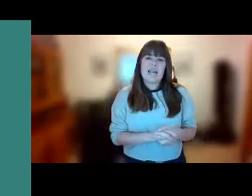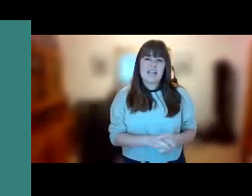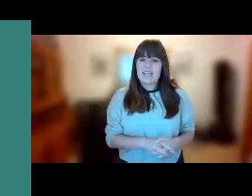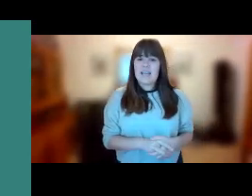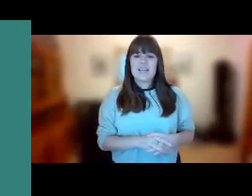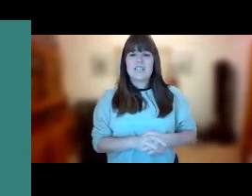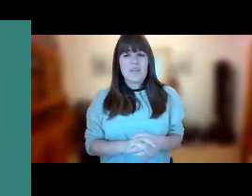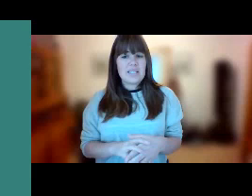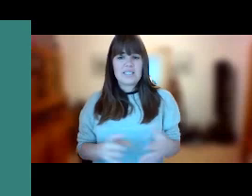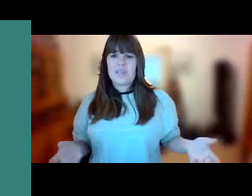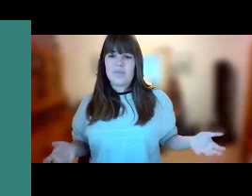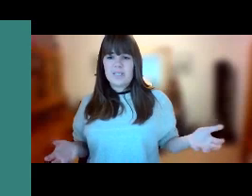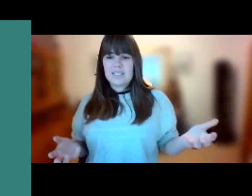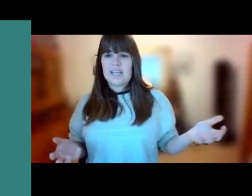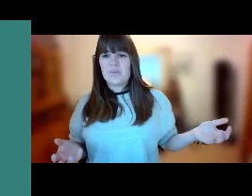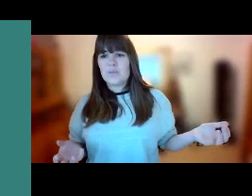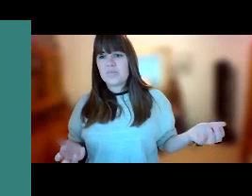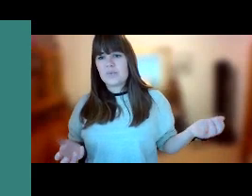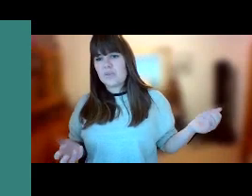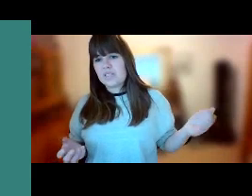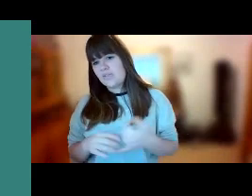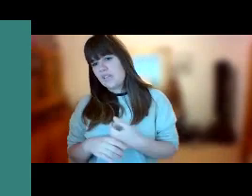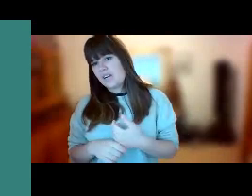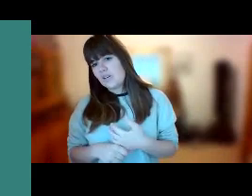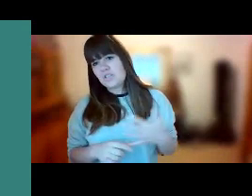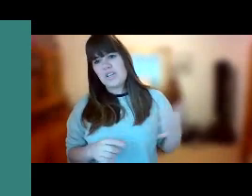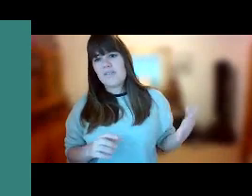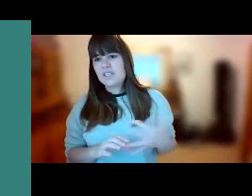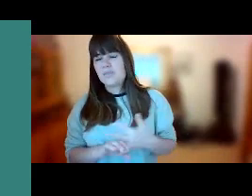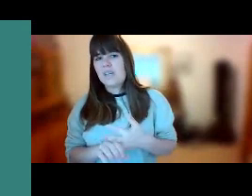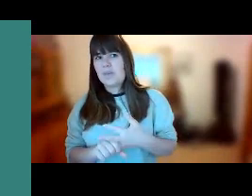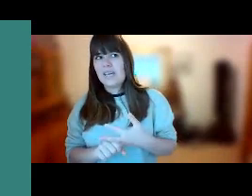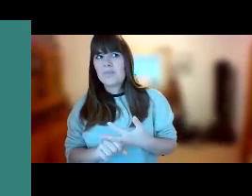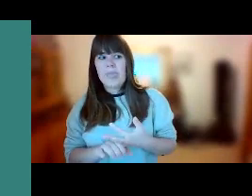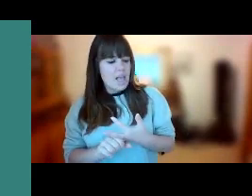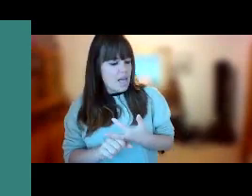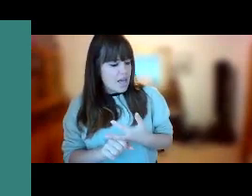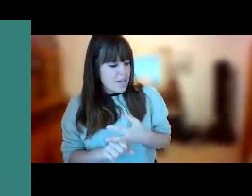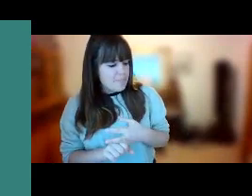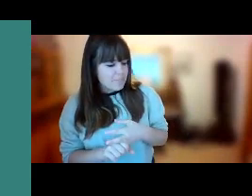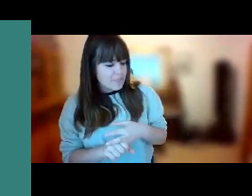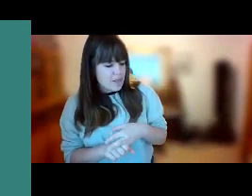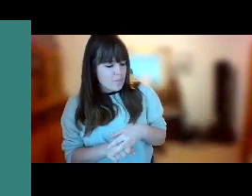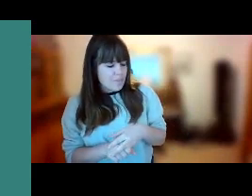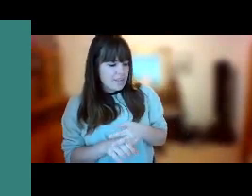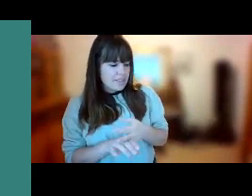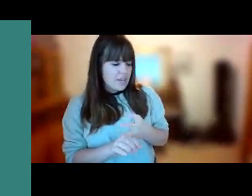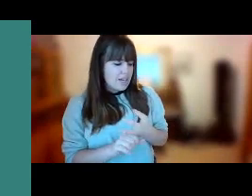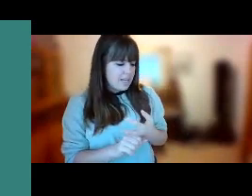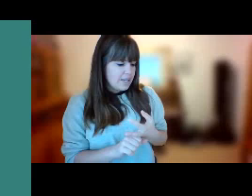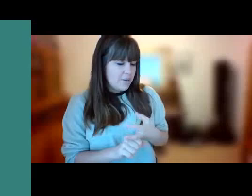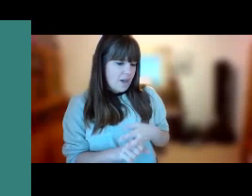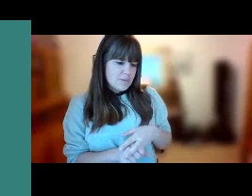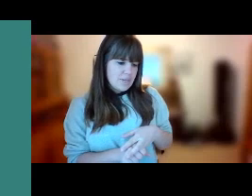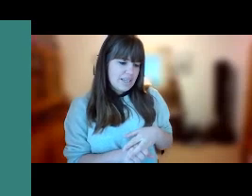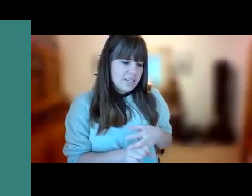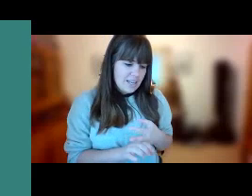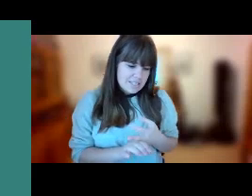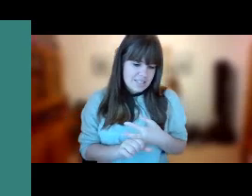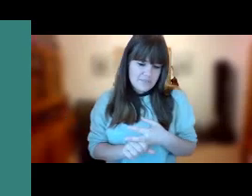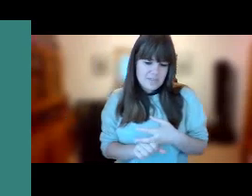respect. And again, speaking to people, understanding what's important for their culture, religion maybe. One thing that I